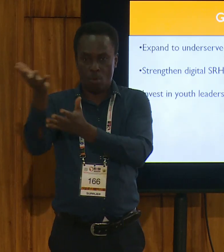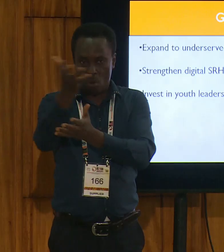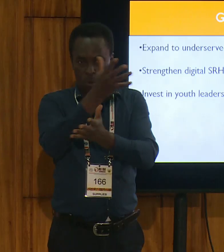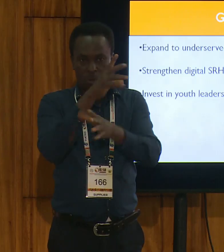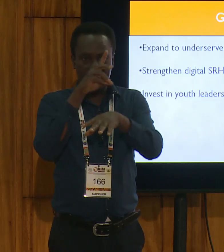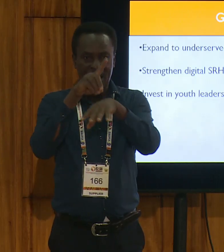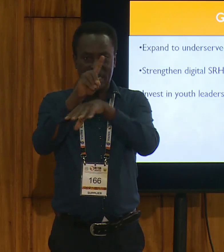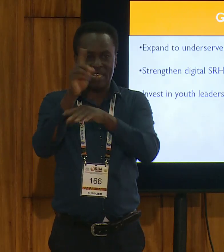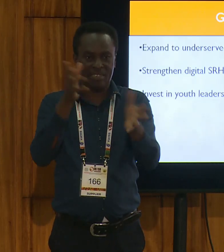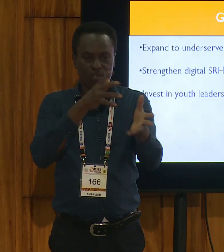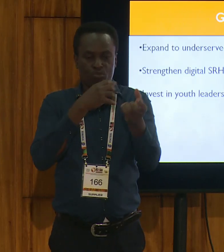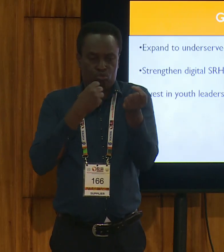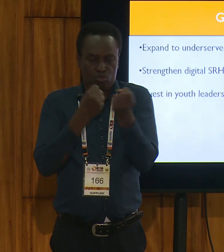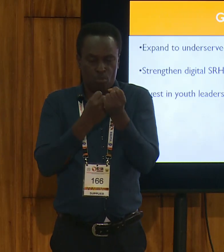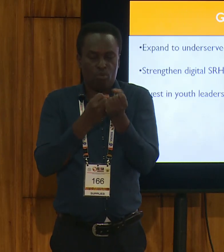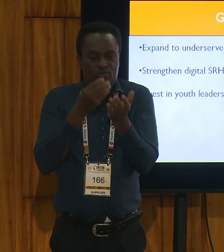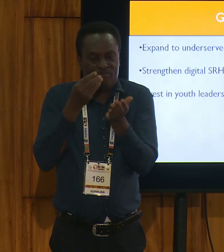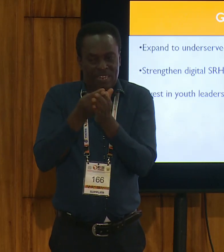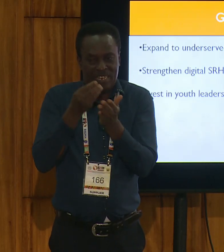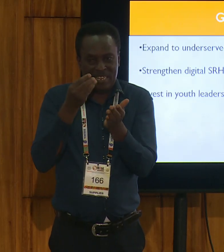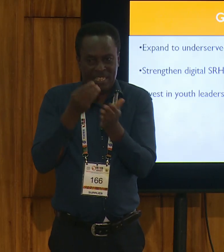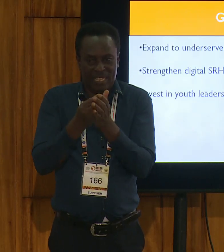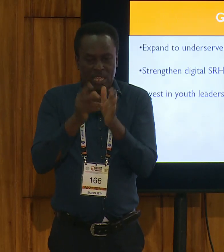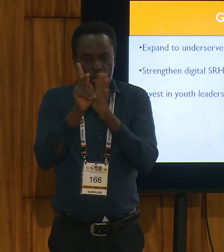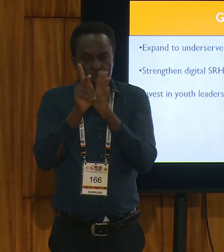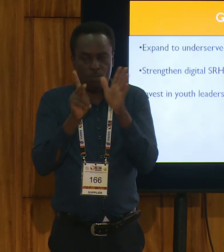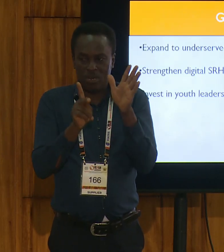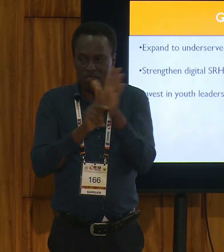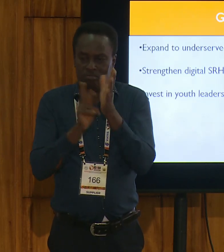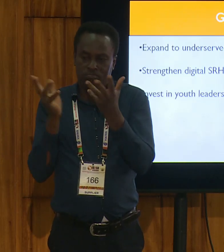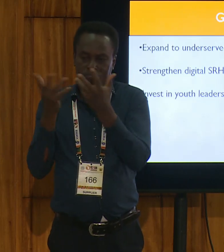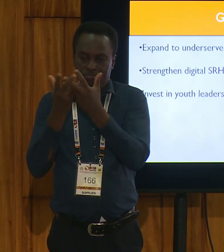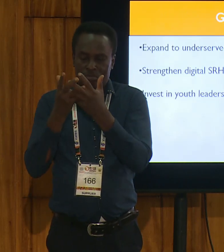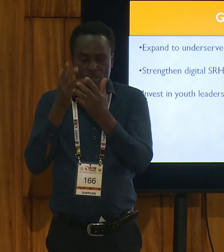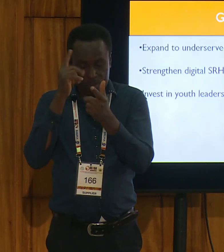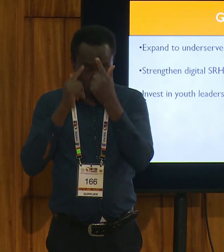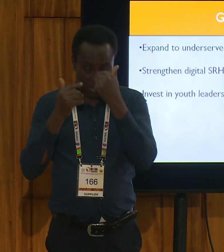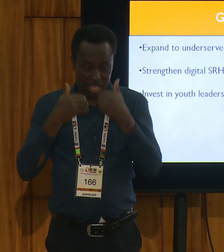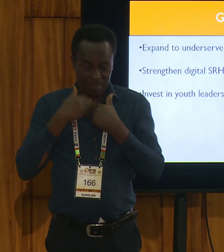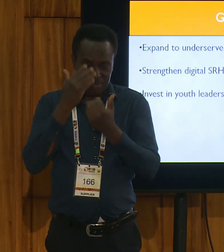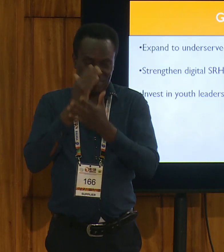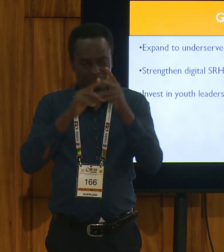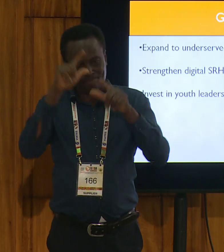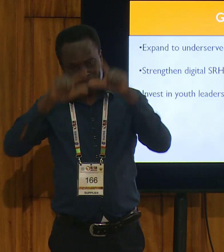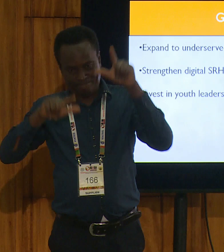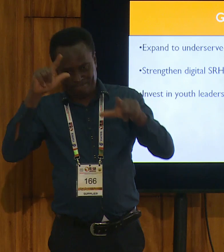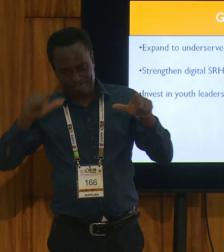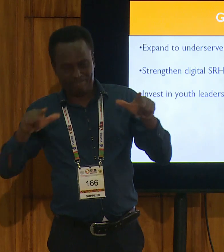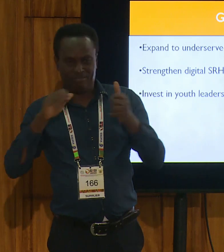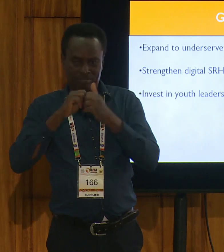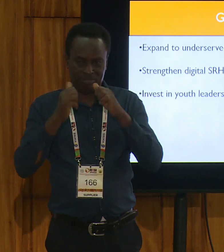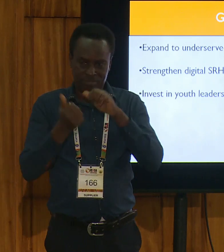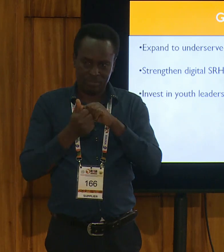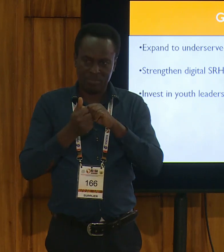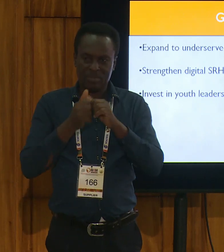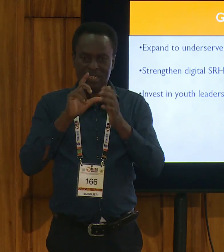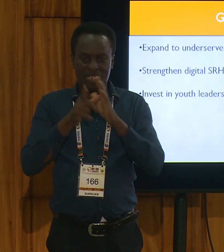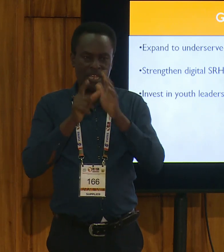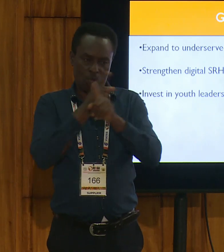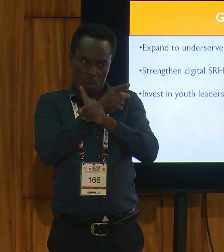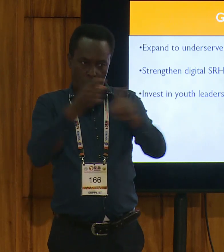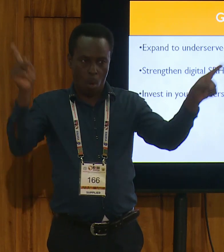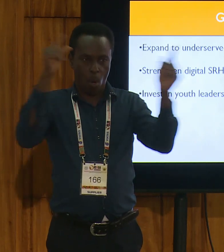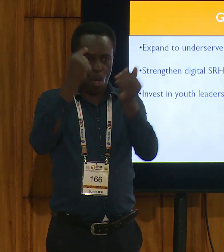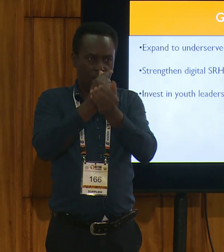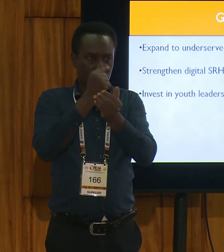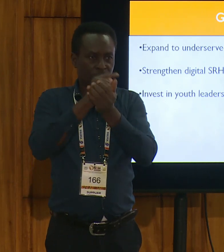here to support funding, policy alignments, because we have some discrepancies somewhere, and some cross-country learning, because